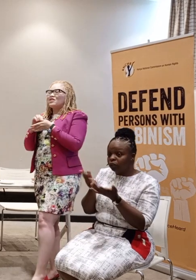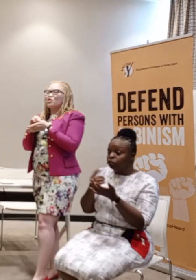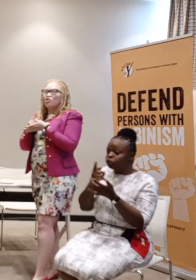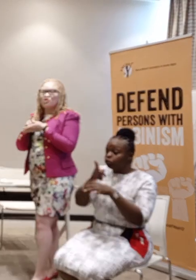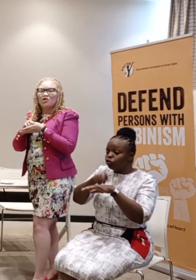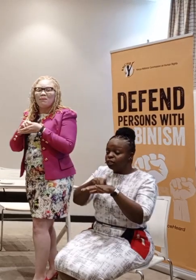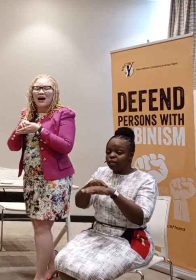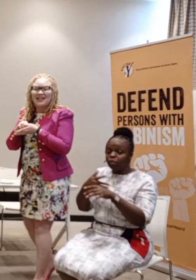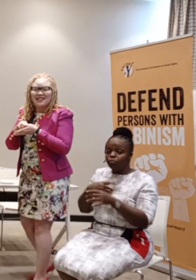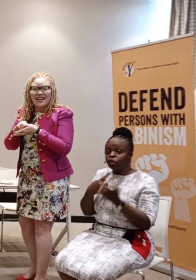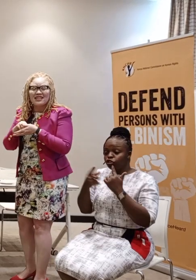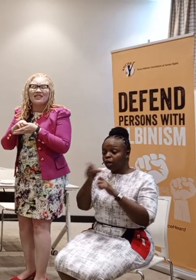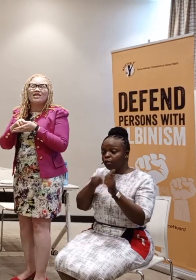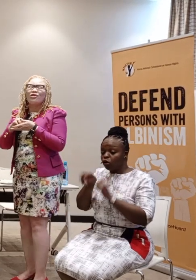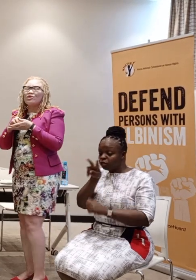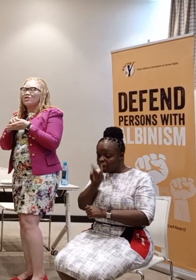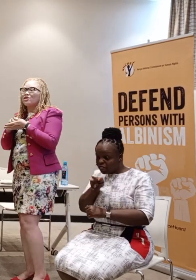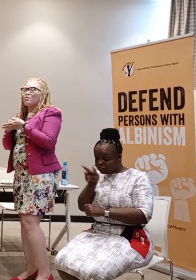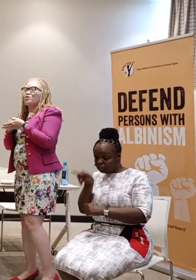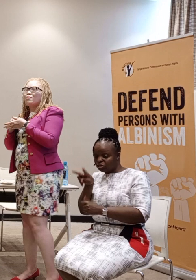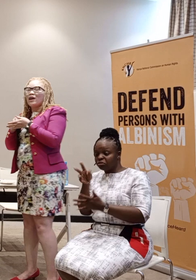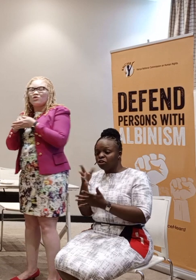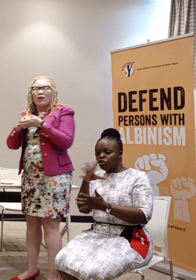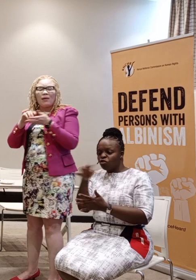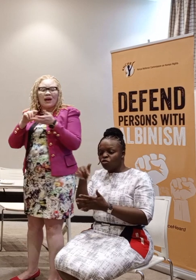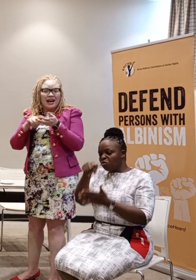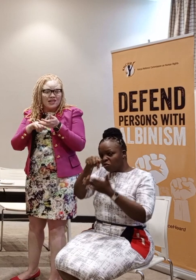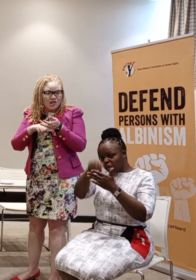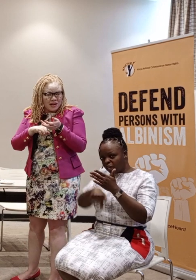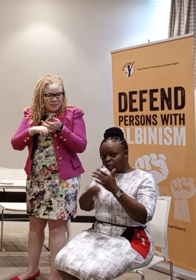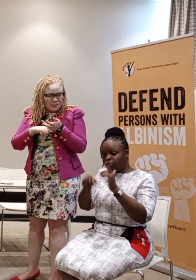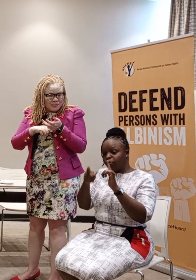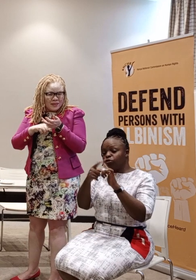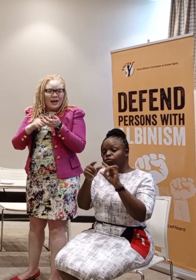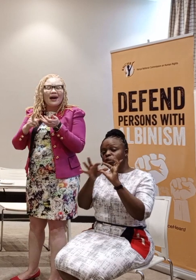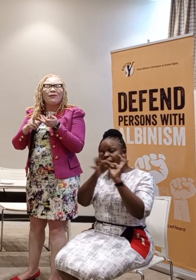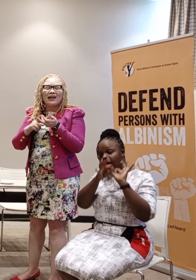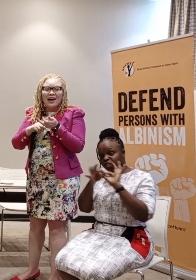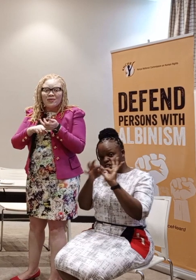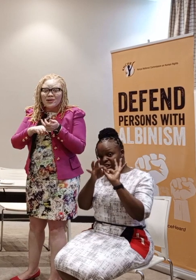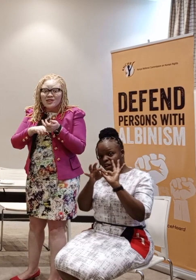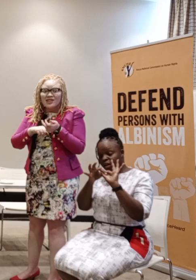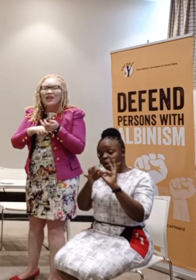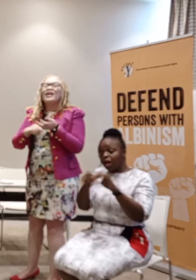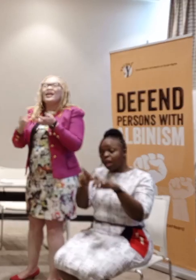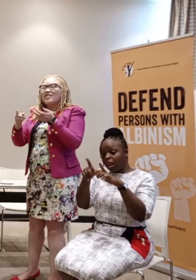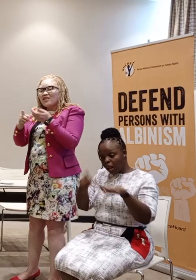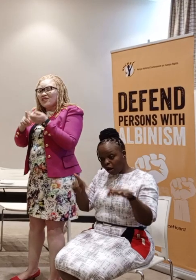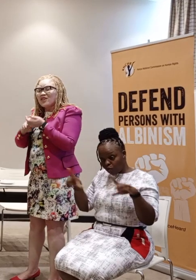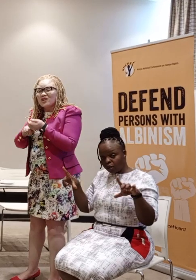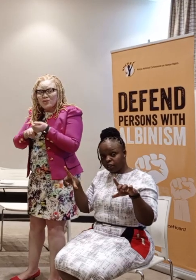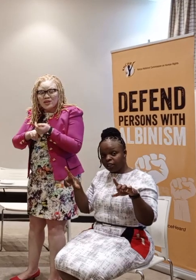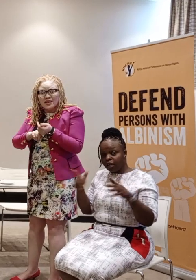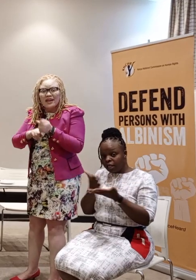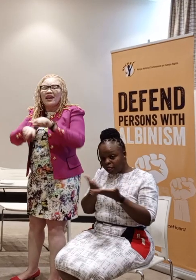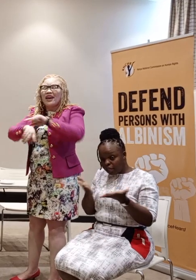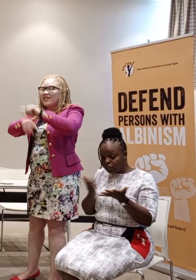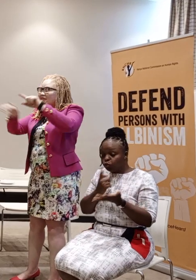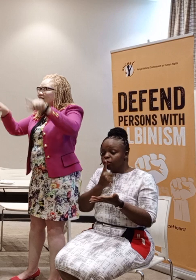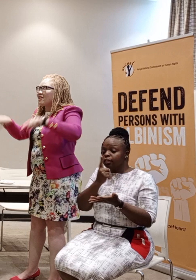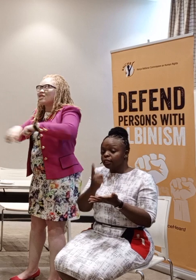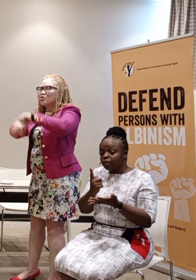of attitudinal barriers, it goes deeper to our culture, our languages, the things we